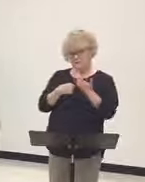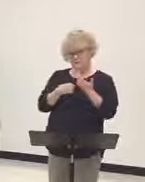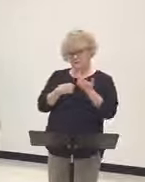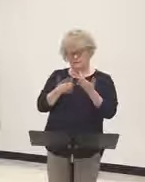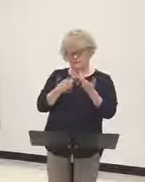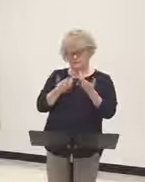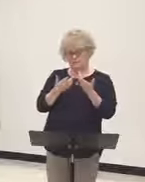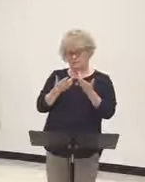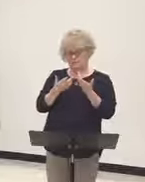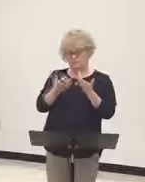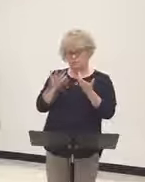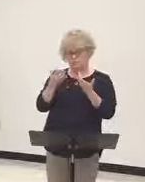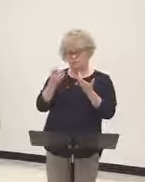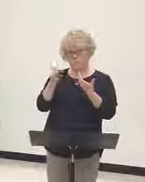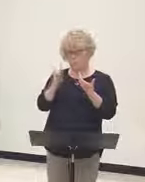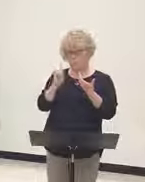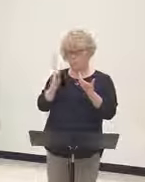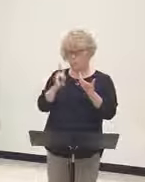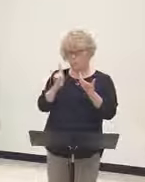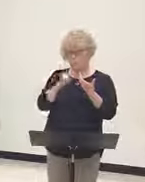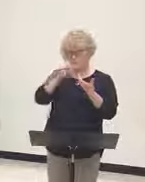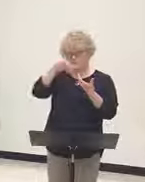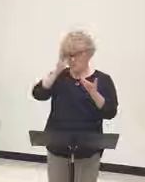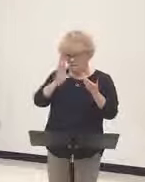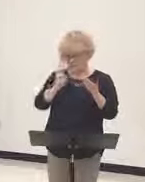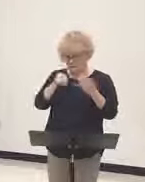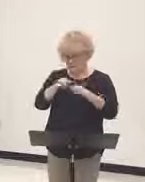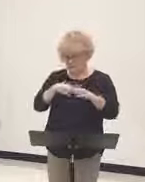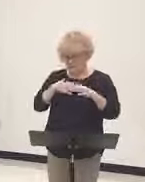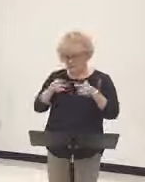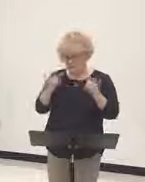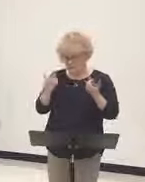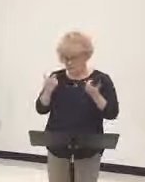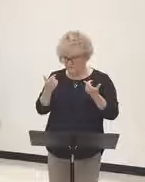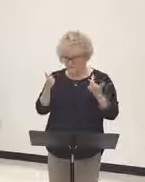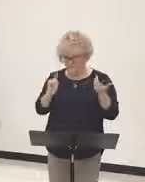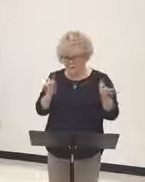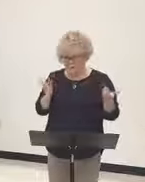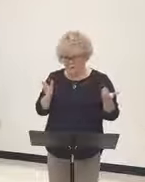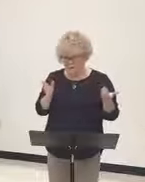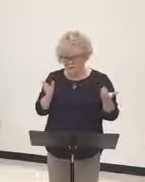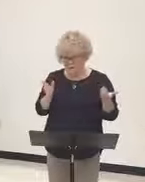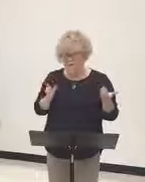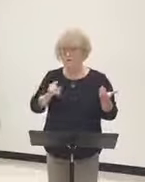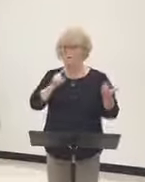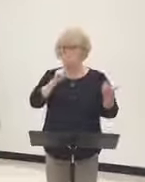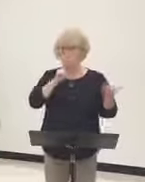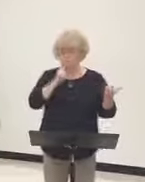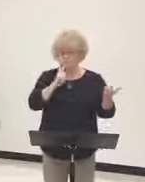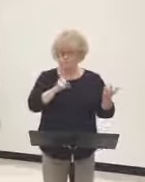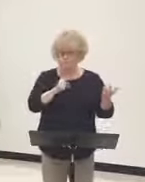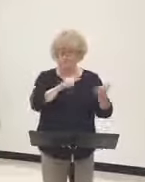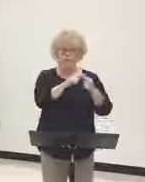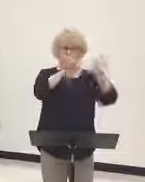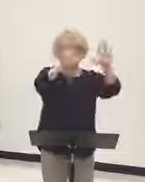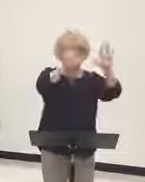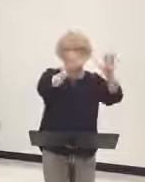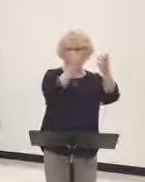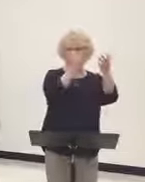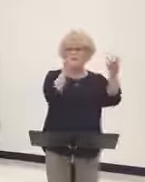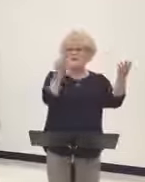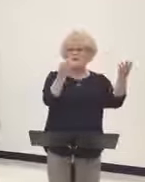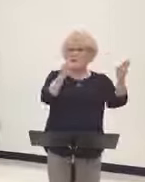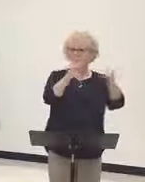many times, where is God? Oh, isn't it true that when wonderful things are